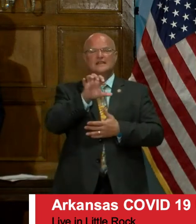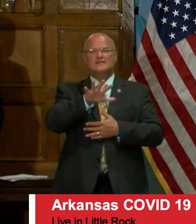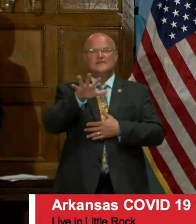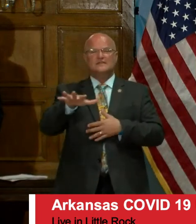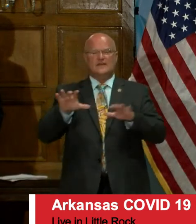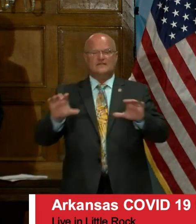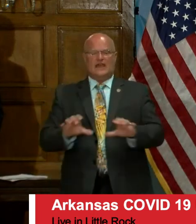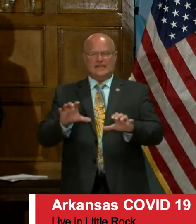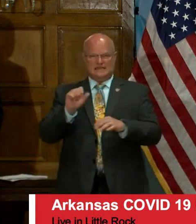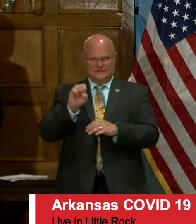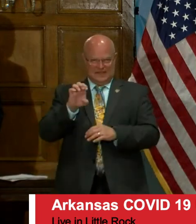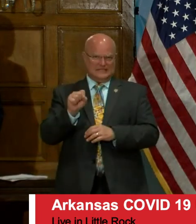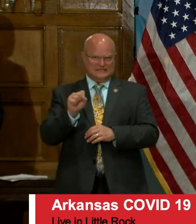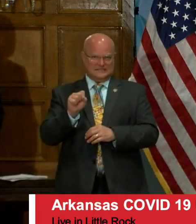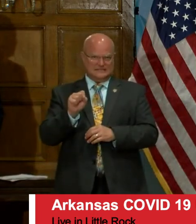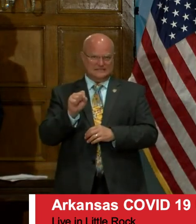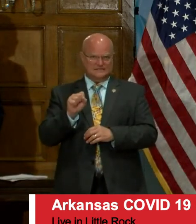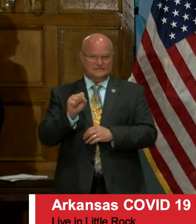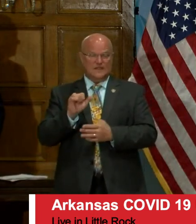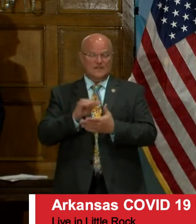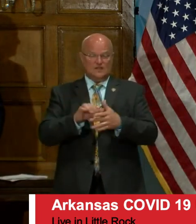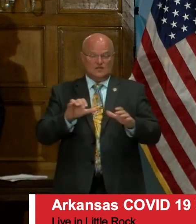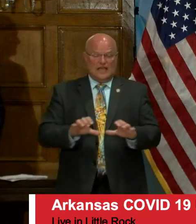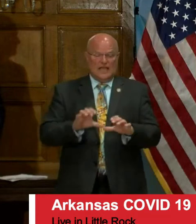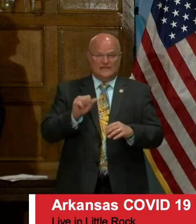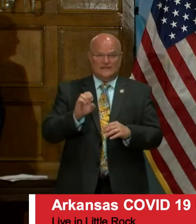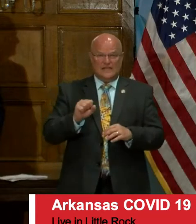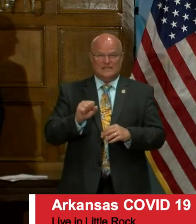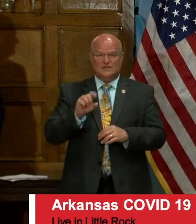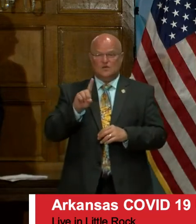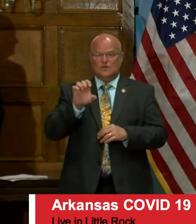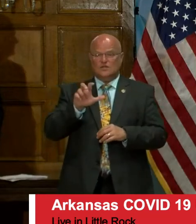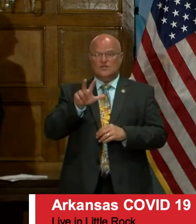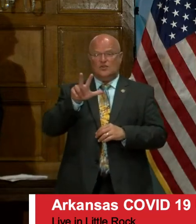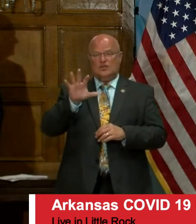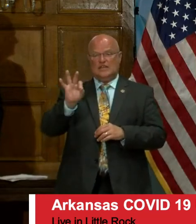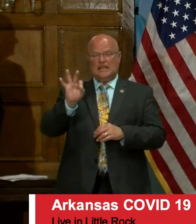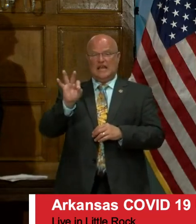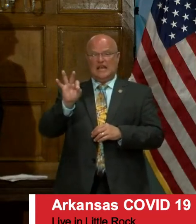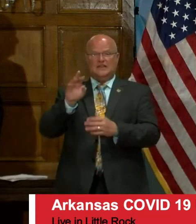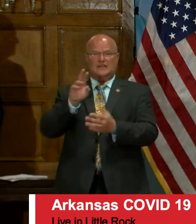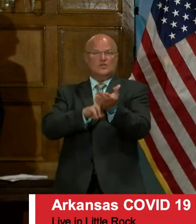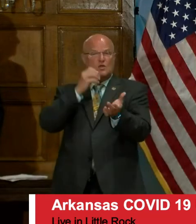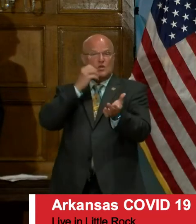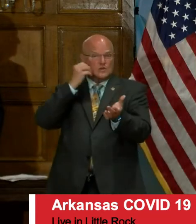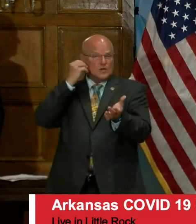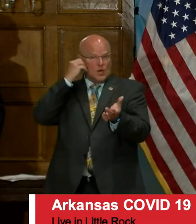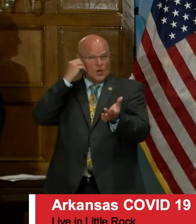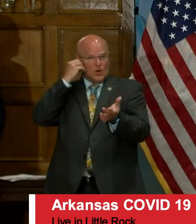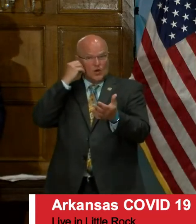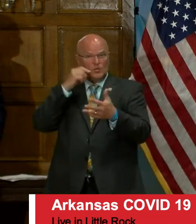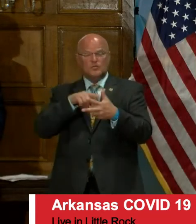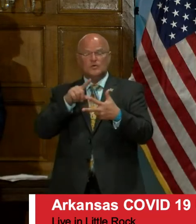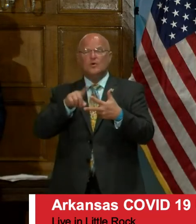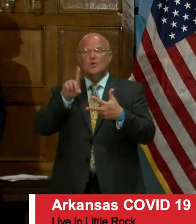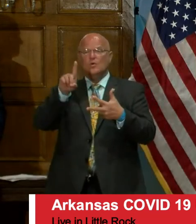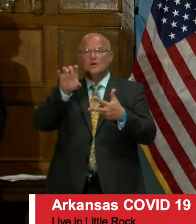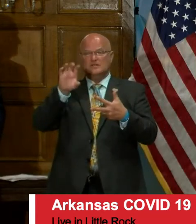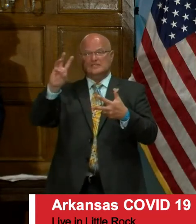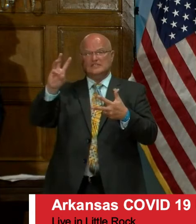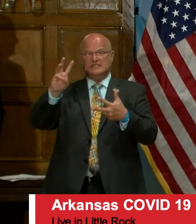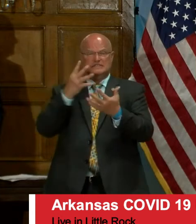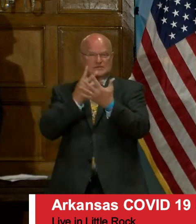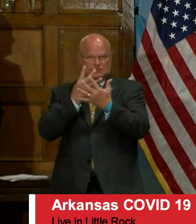2,955 are active cases. Of those active cases, 139 are in nursing homes, 106 are in